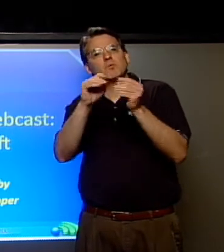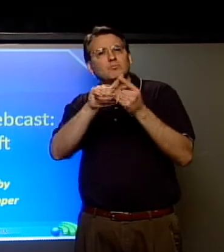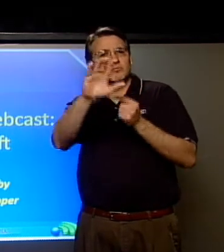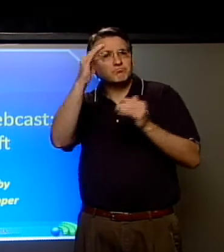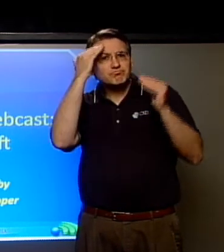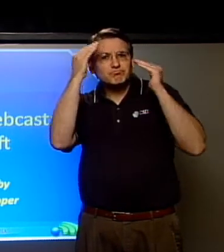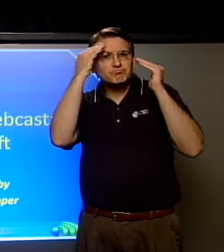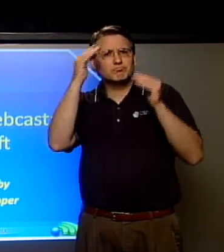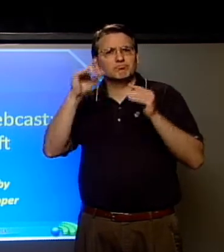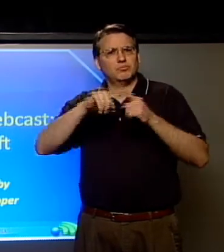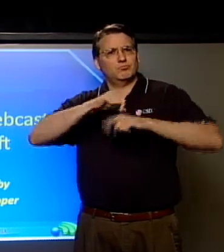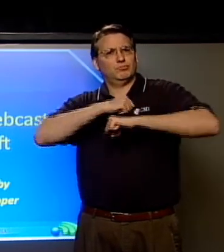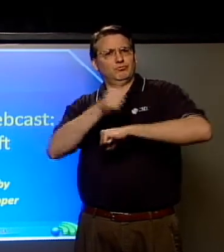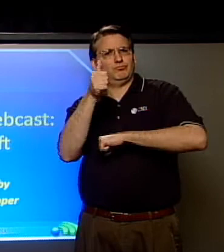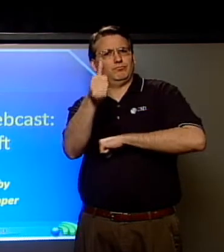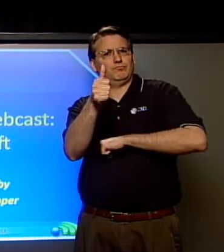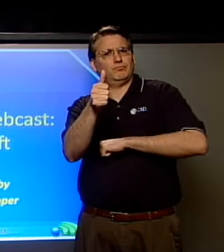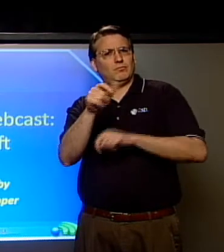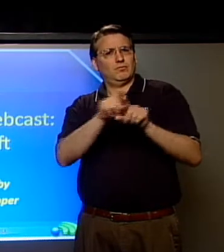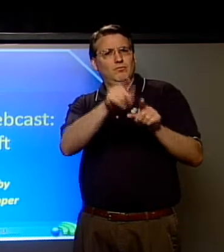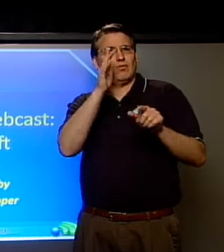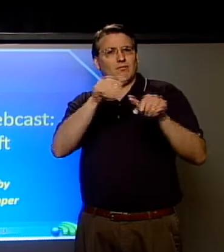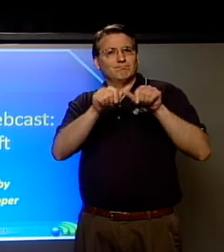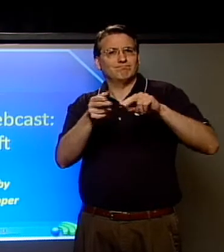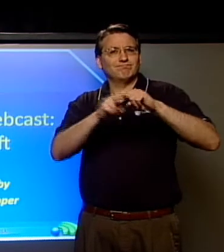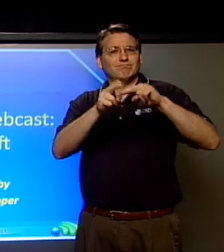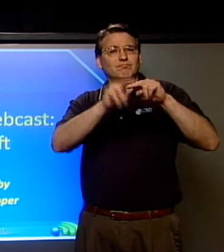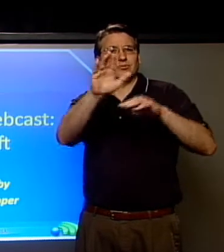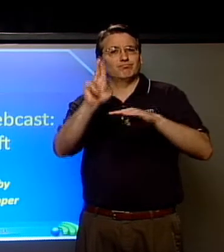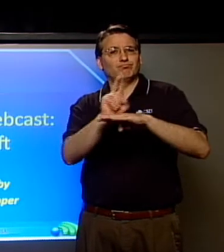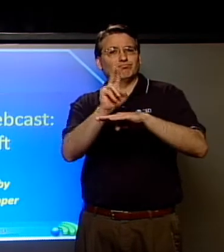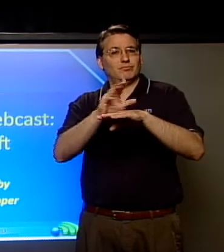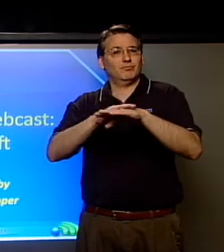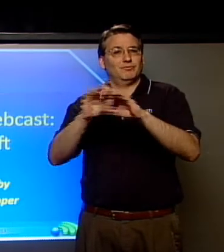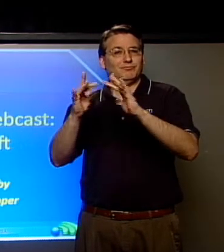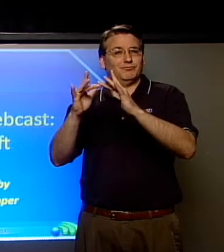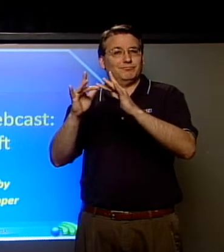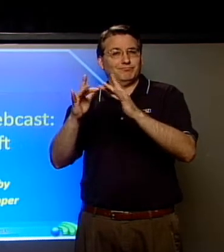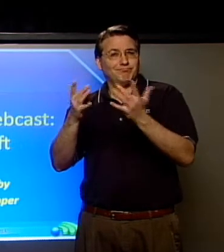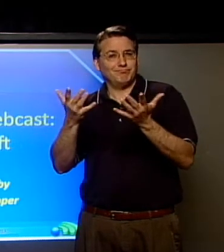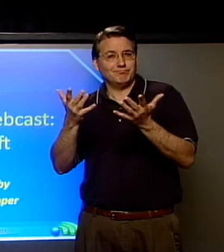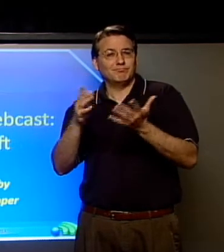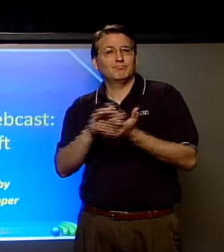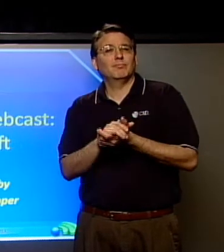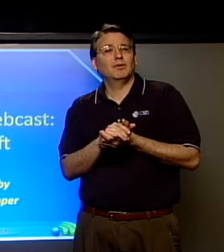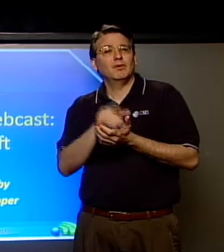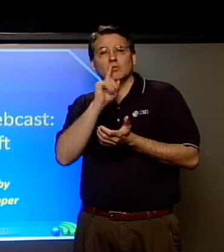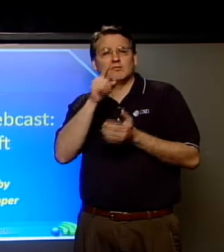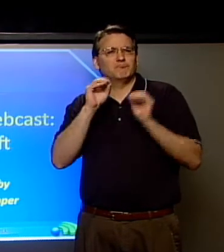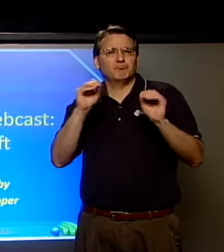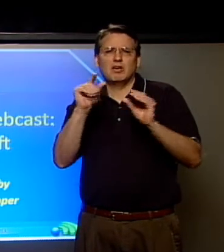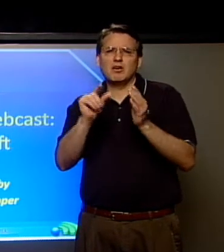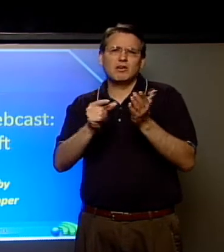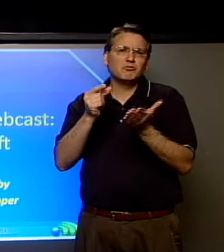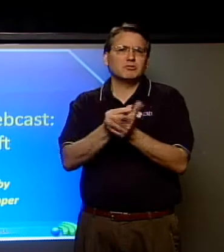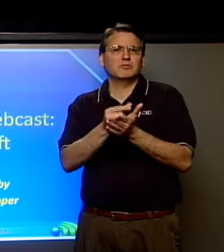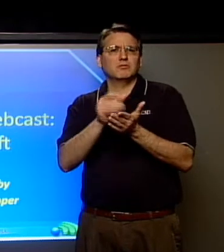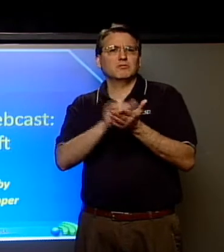Today, this webcast will hopefully add to your knowledge base, help you protect yourself in the future from any identity